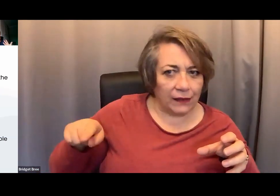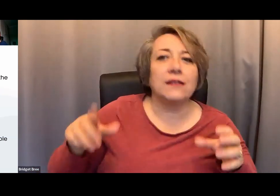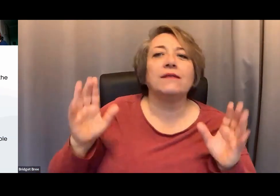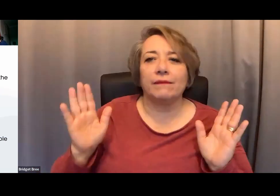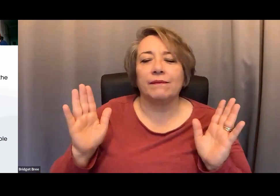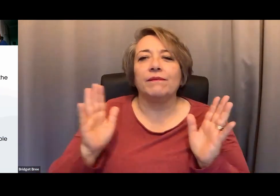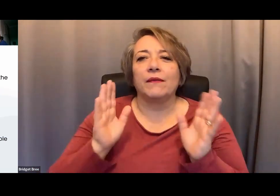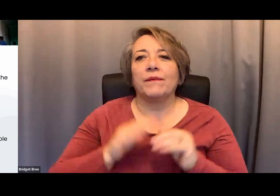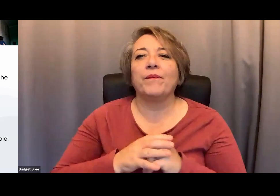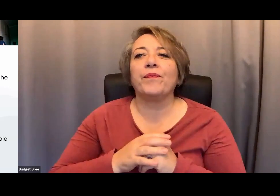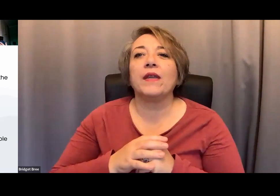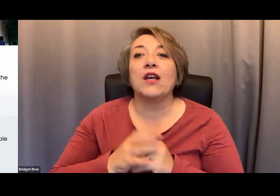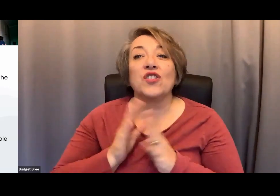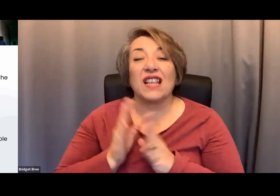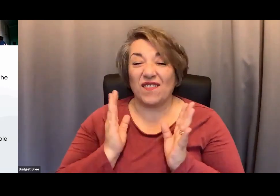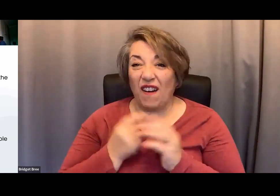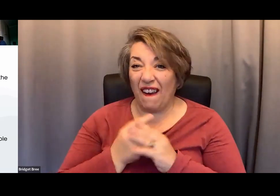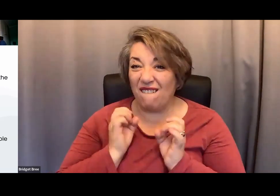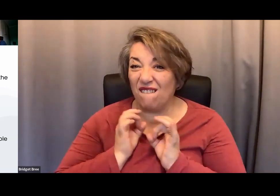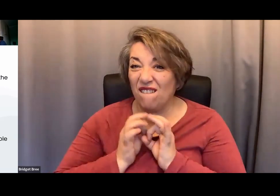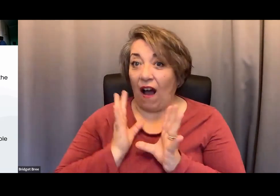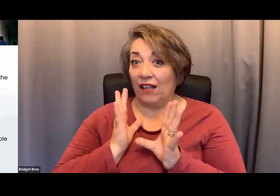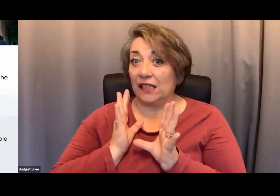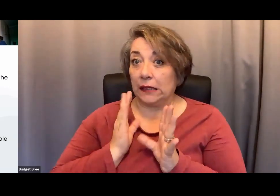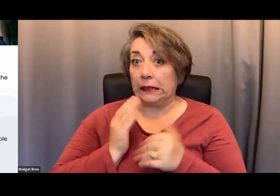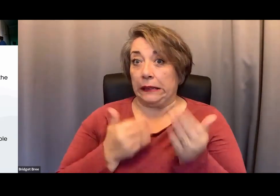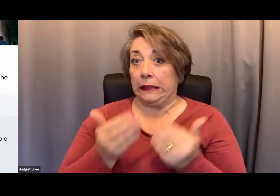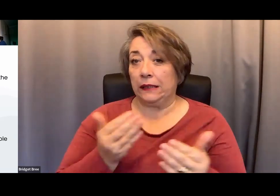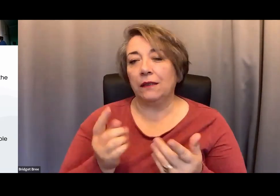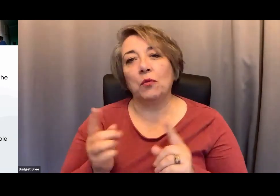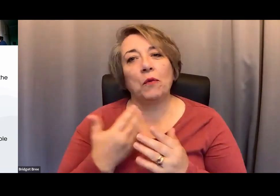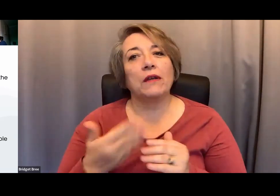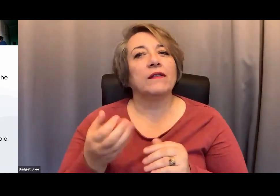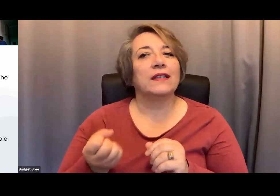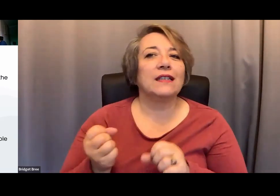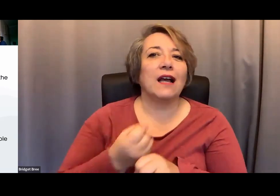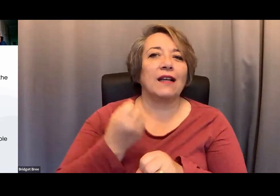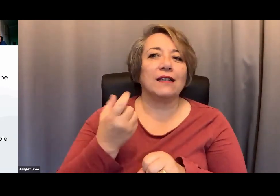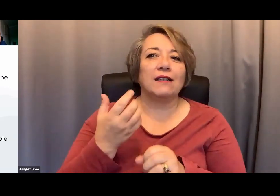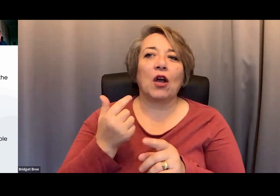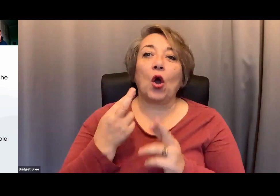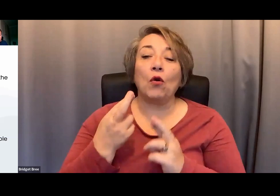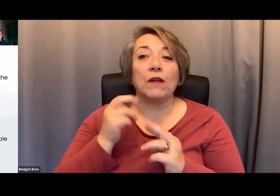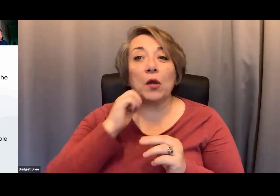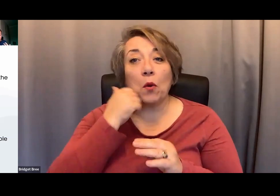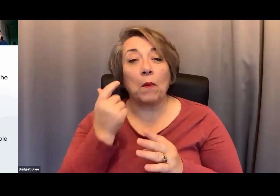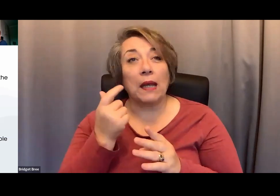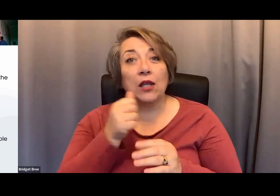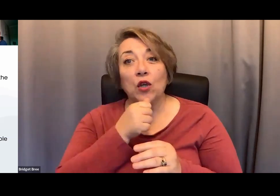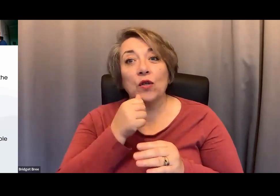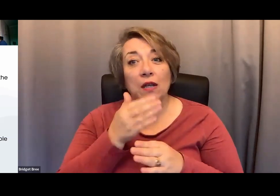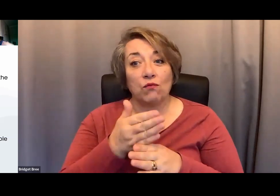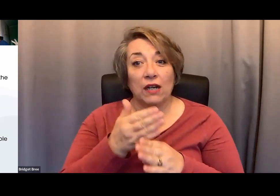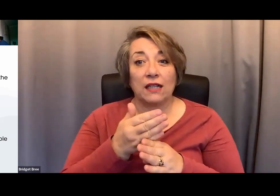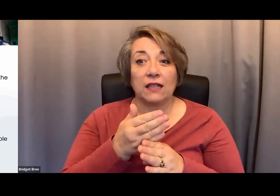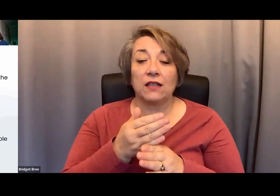quick whiz through some of what we've done and how we see it hopefully being applied and used in practice. We've got